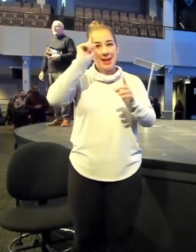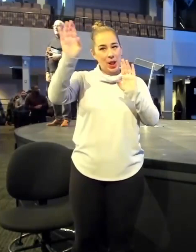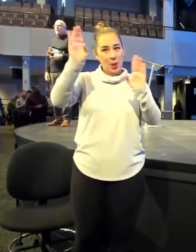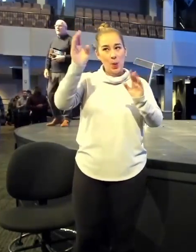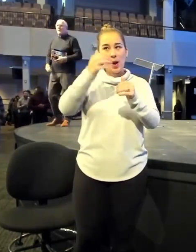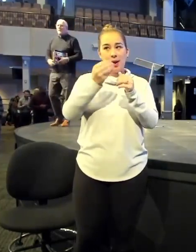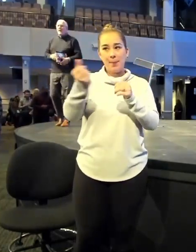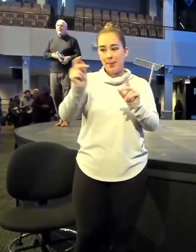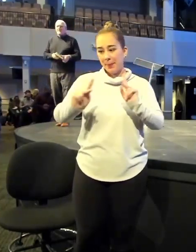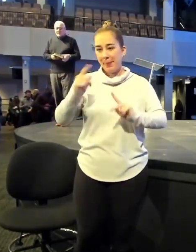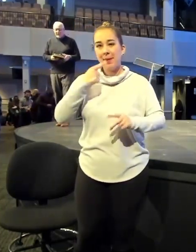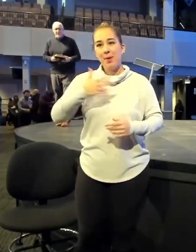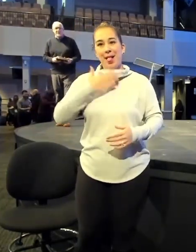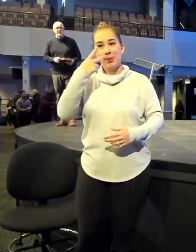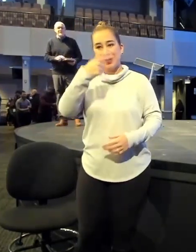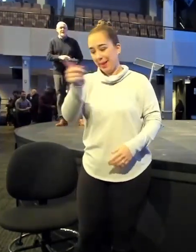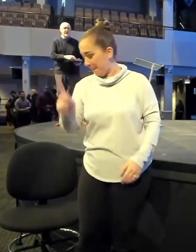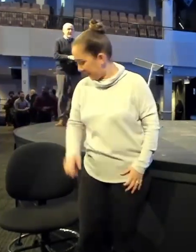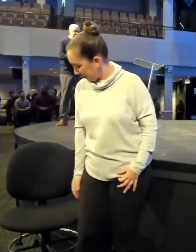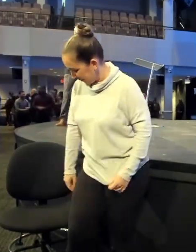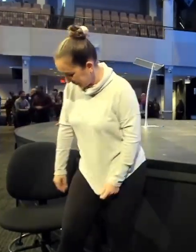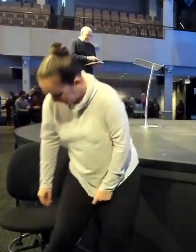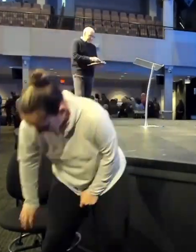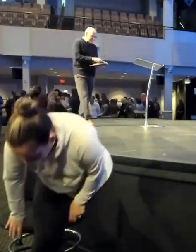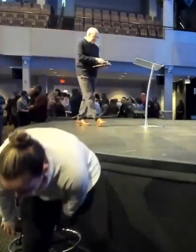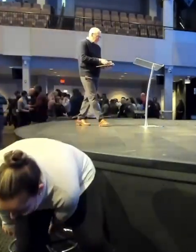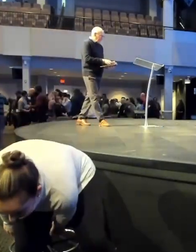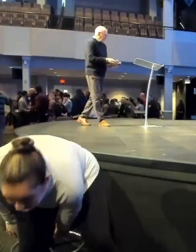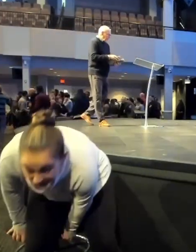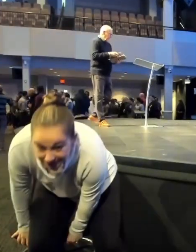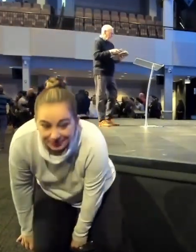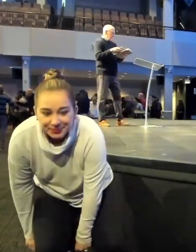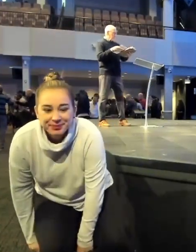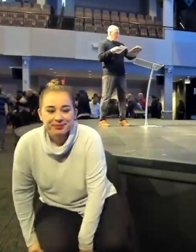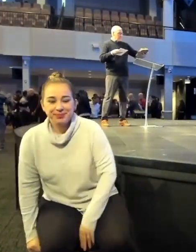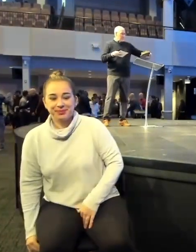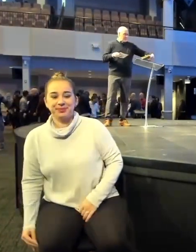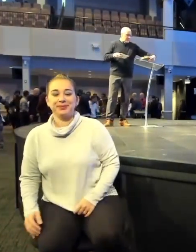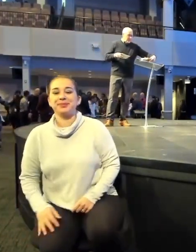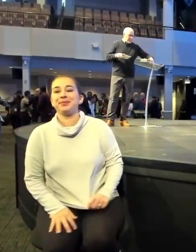around you, let them know you're glad to see them in church today.